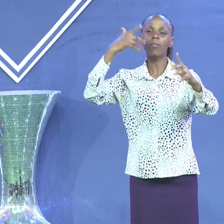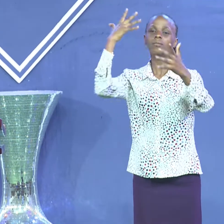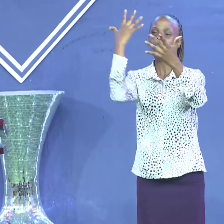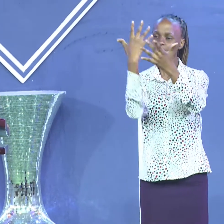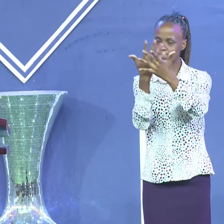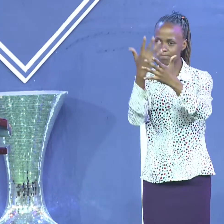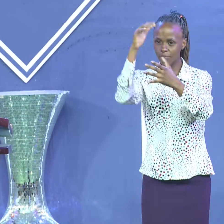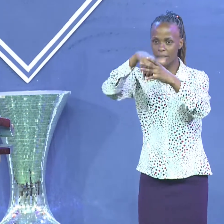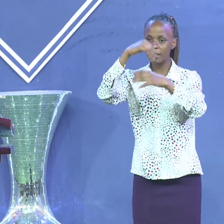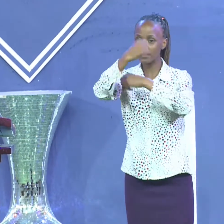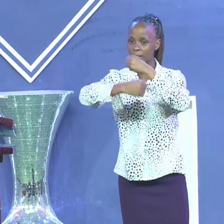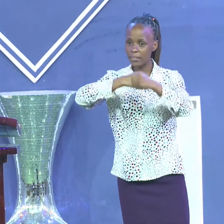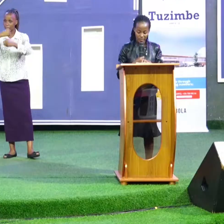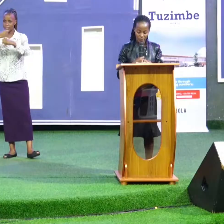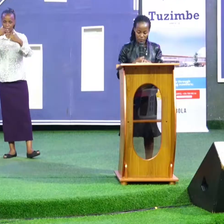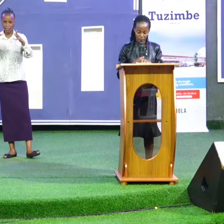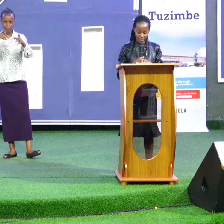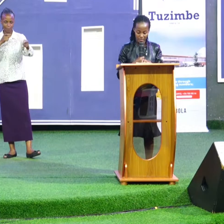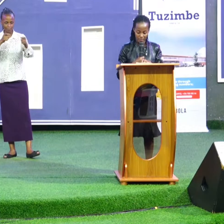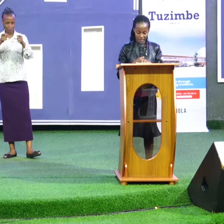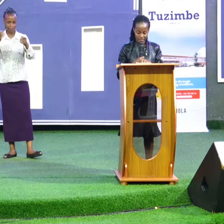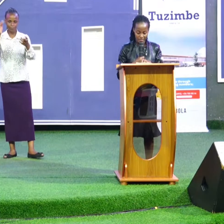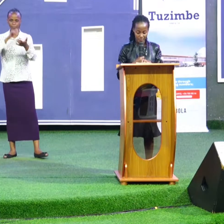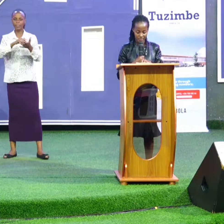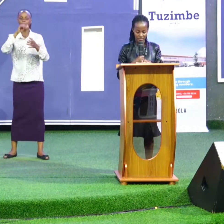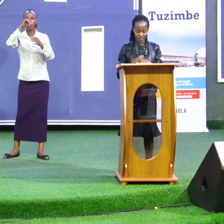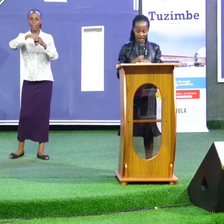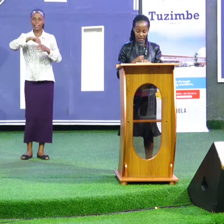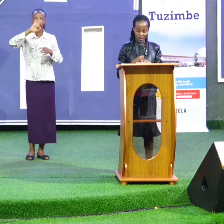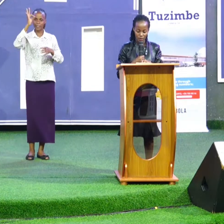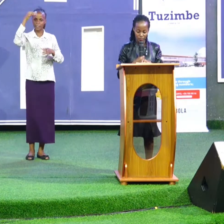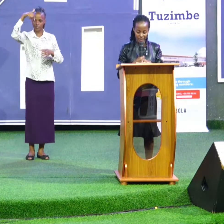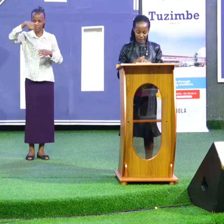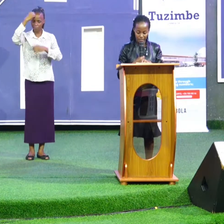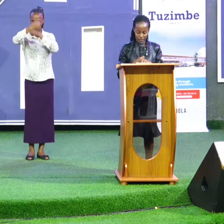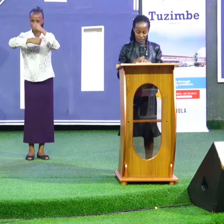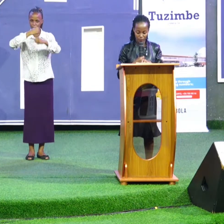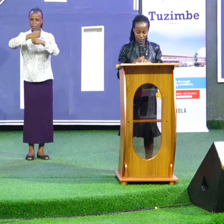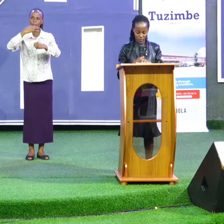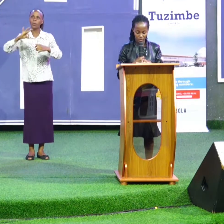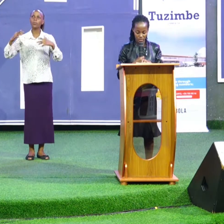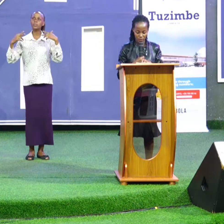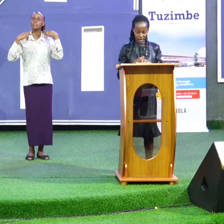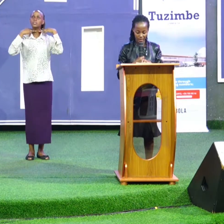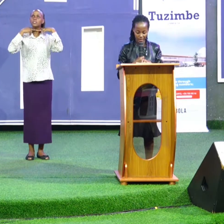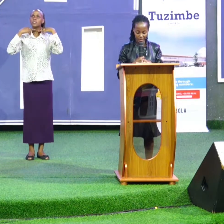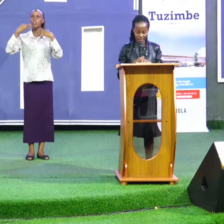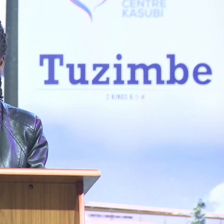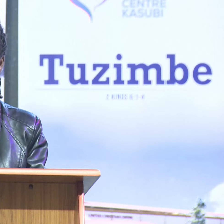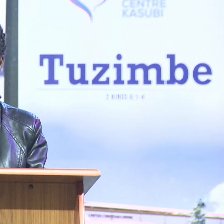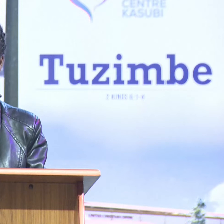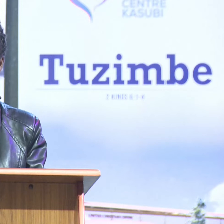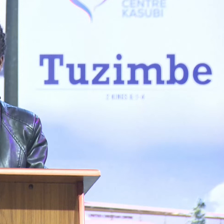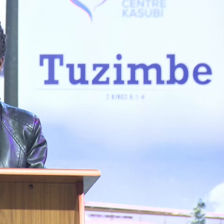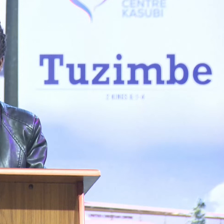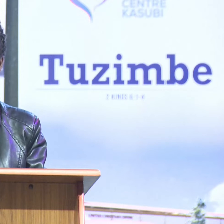okufuga. Now it came to pass in the 37th year of the captivity of Jehoiakim, king